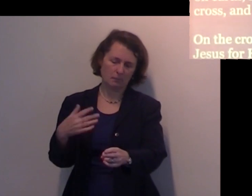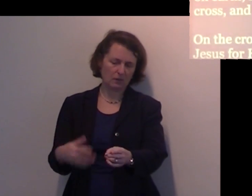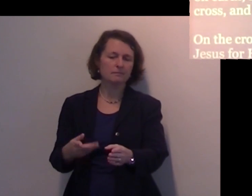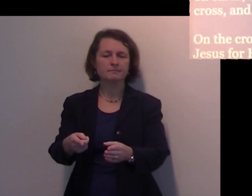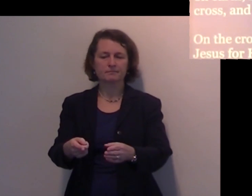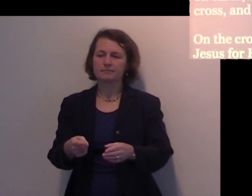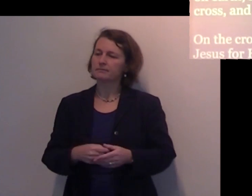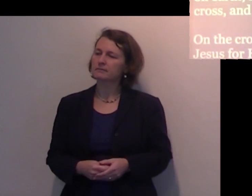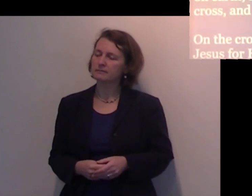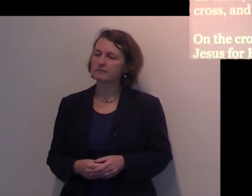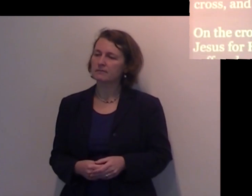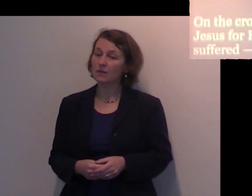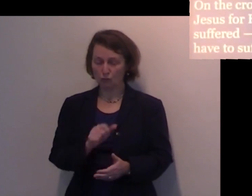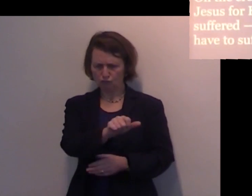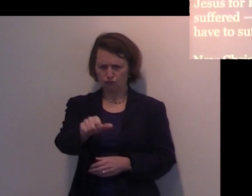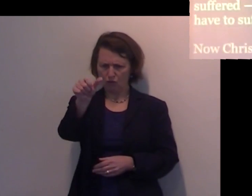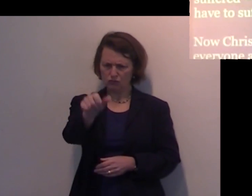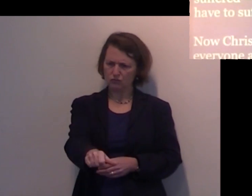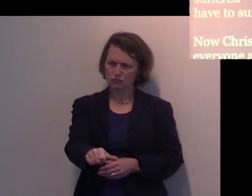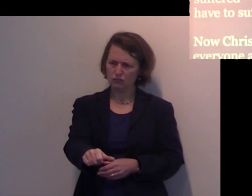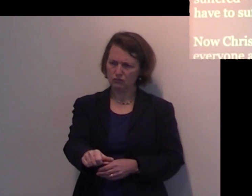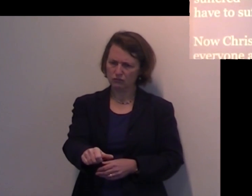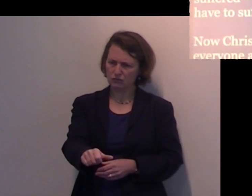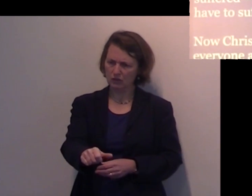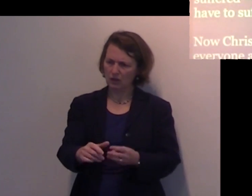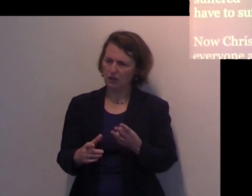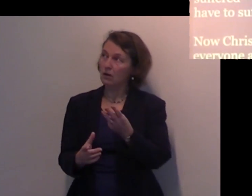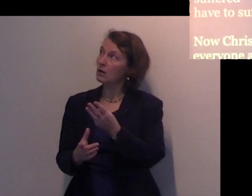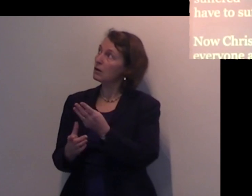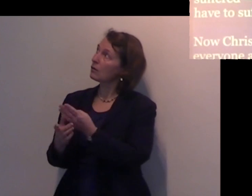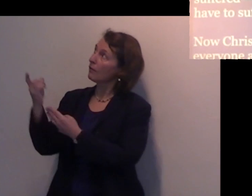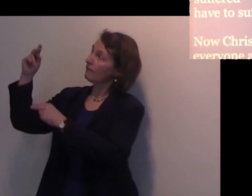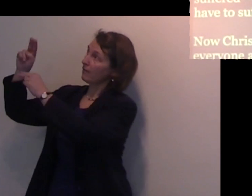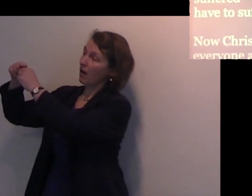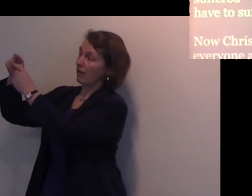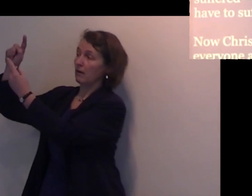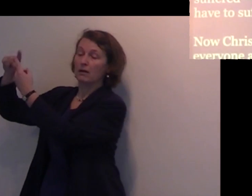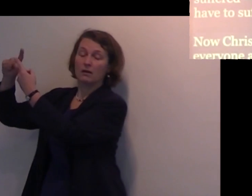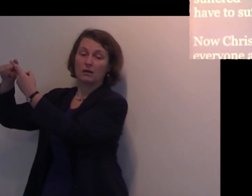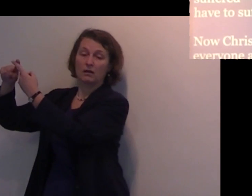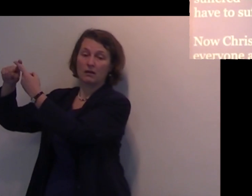On the cross, God the Father punished Jesus for his people's sins.